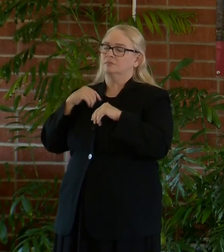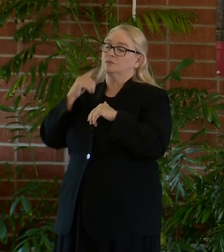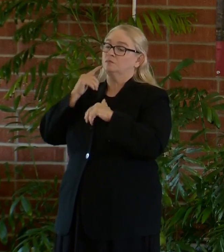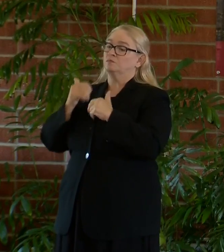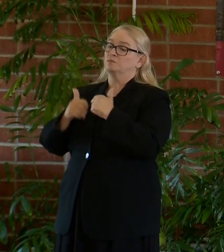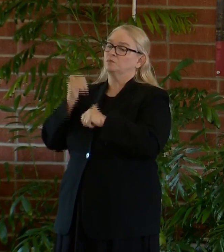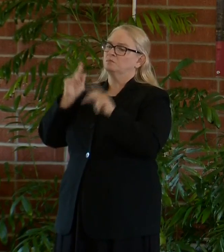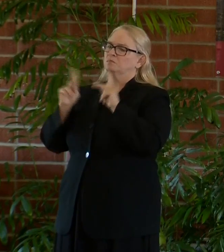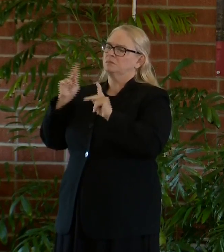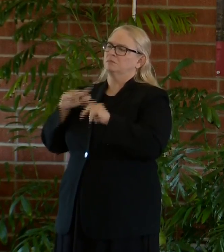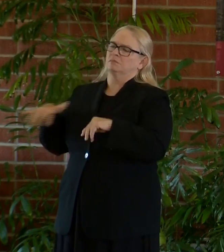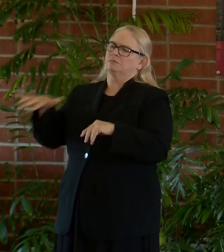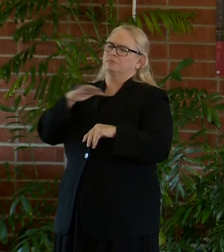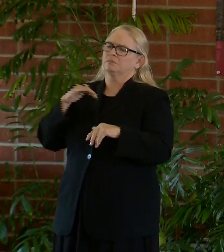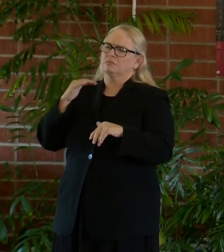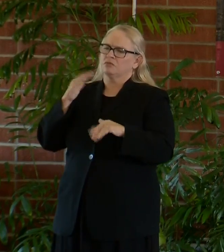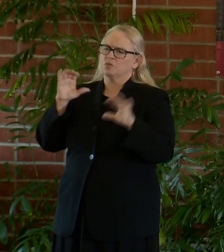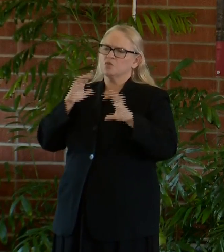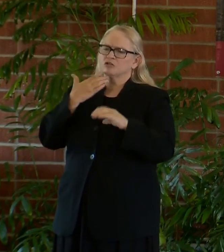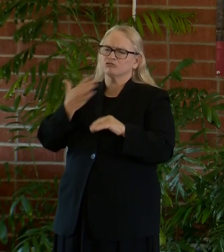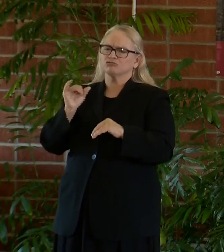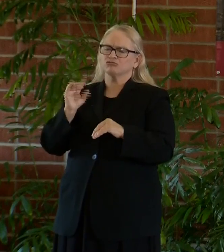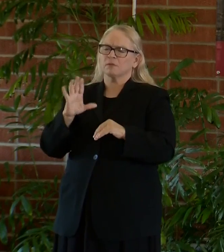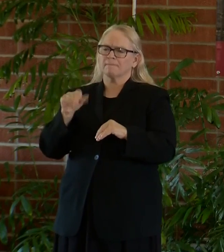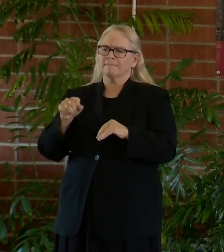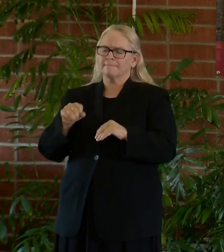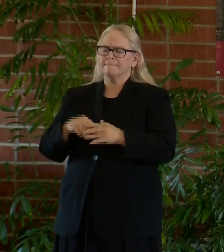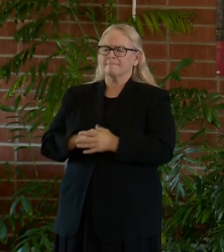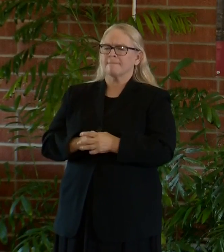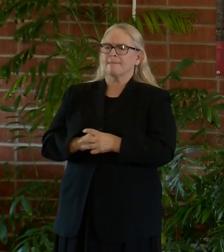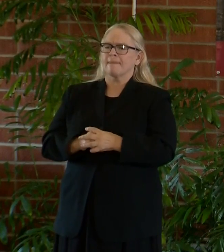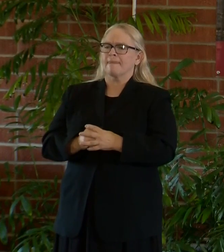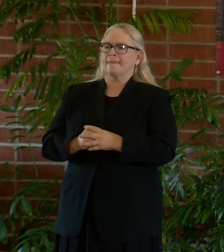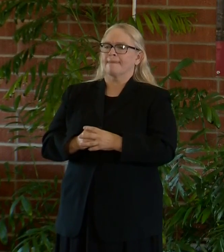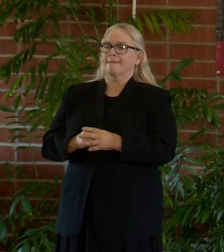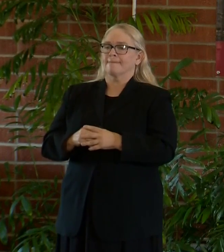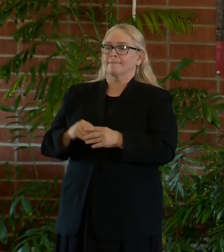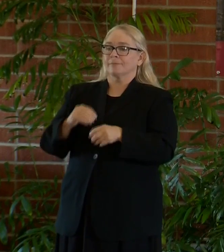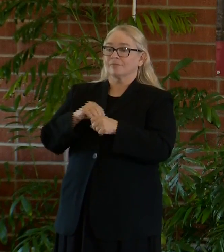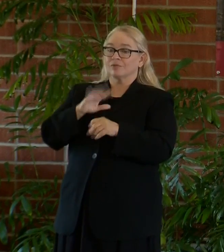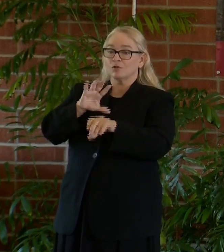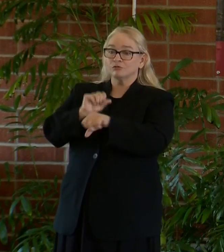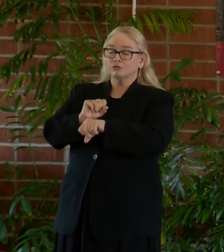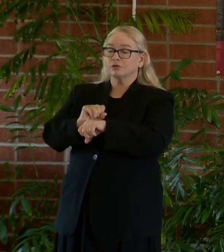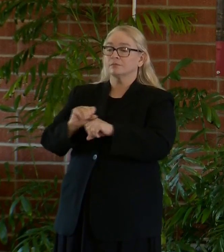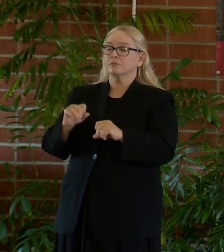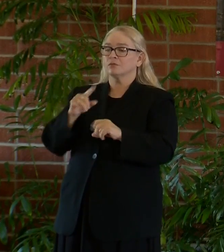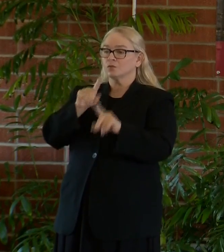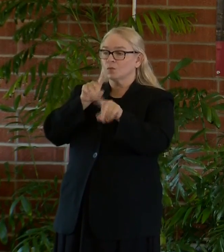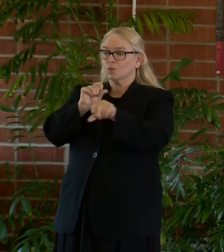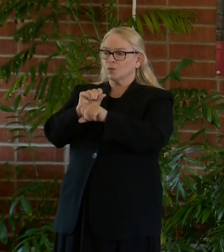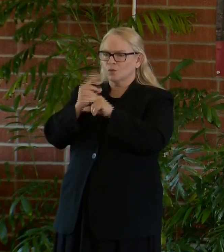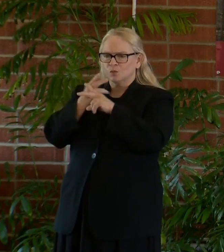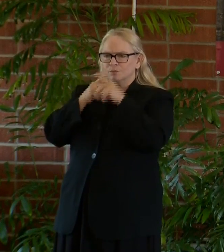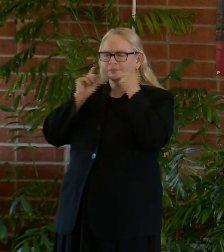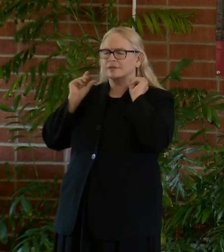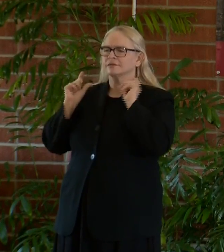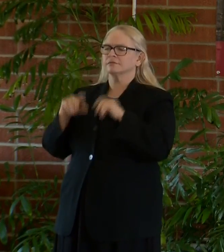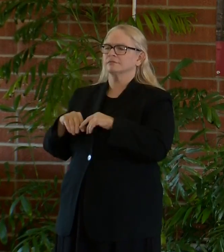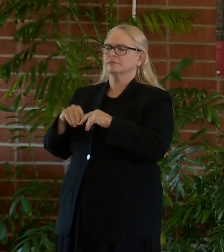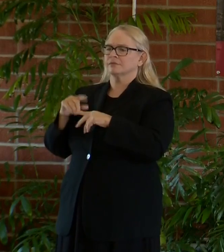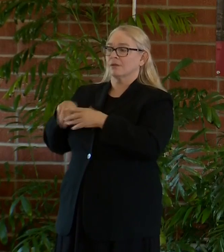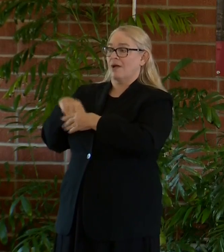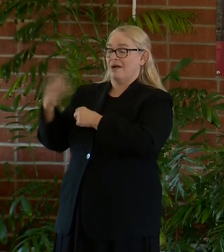universally, but disproportionately a very good job in their workplace environment, wearing the masks, what tends to